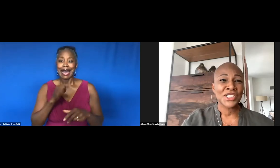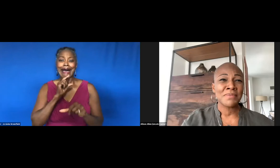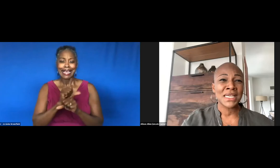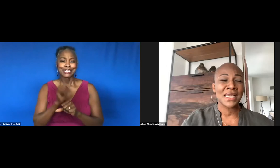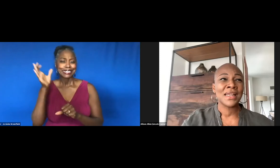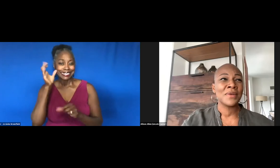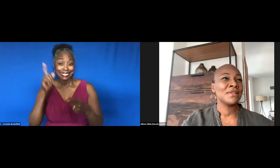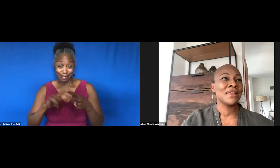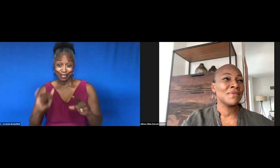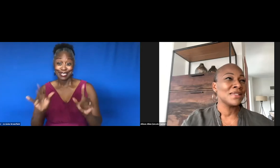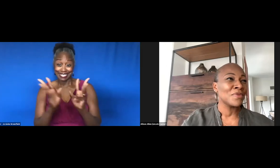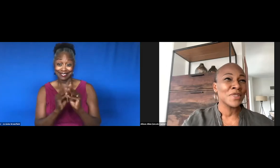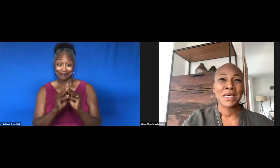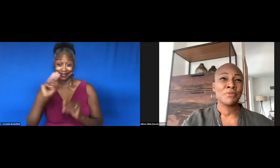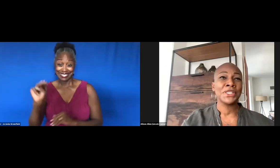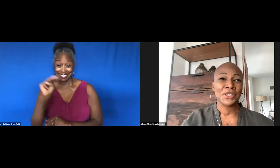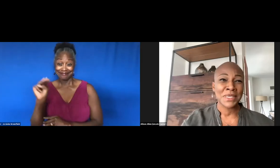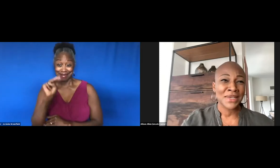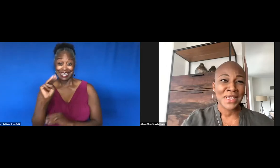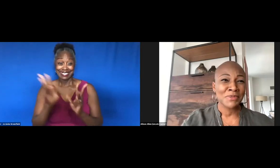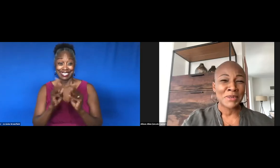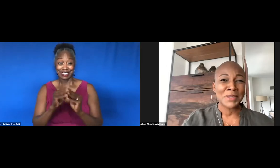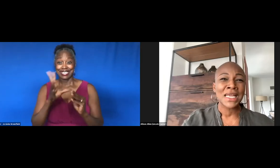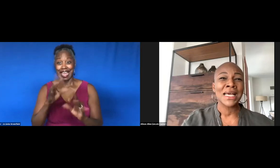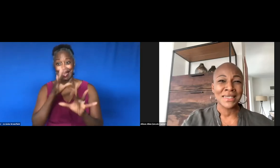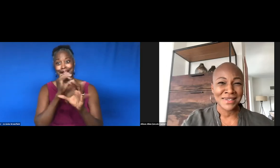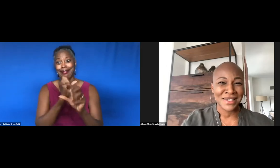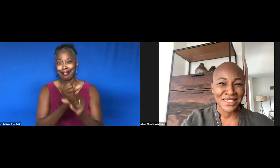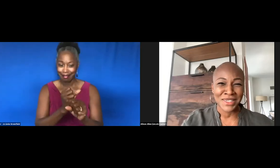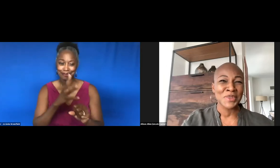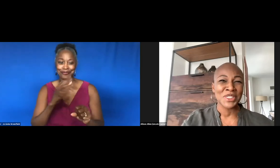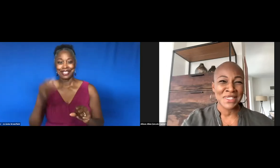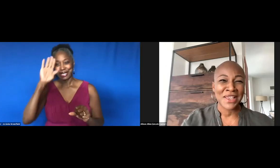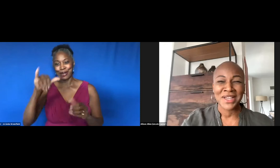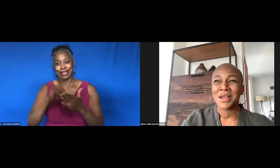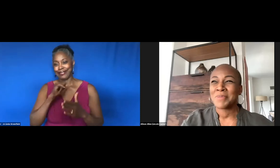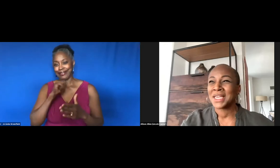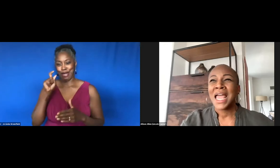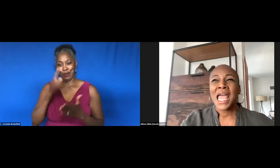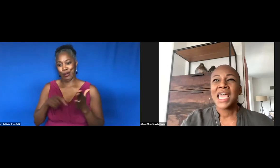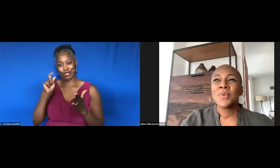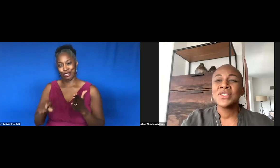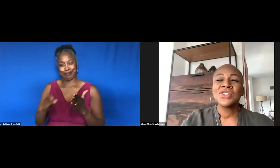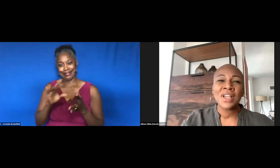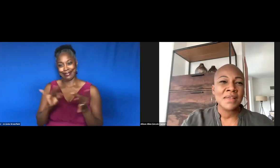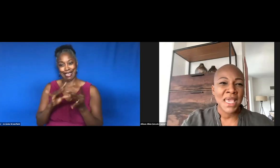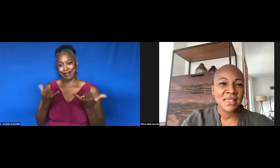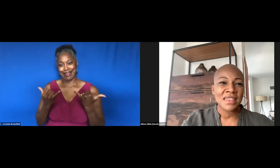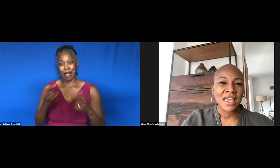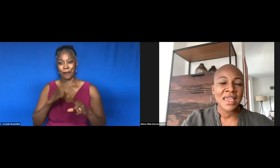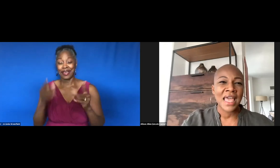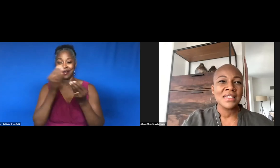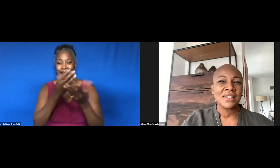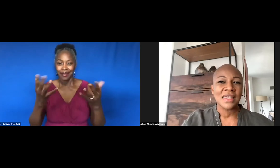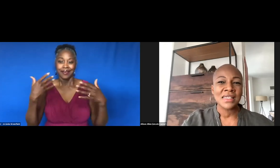to the session on Monday and I was like, in some respects, preacher, but I know that's probably not necessarily what we should be saying right now. But it was just an